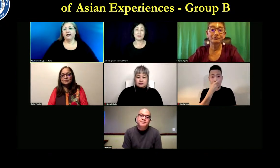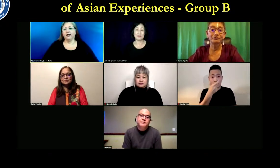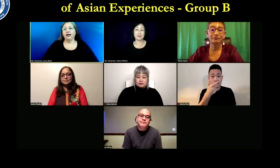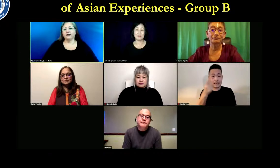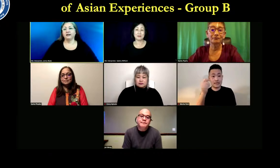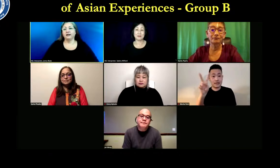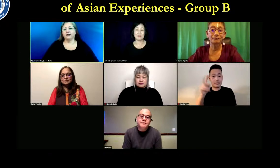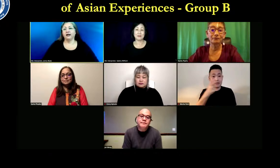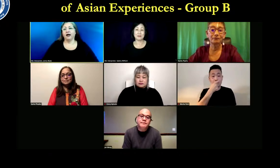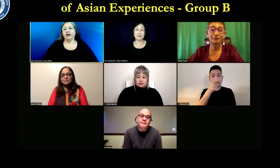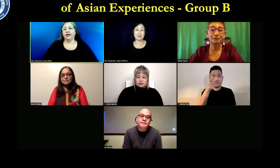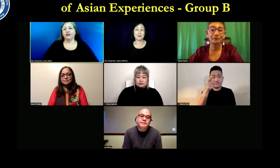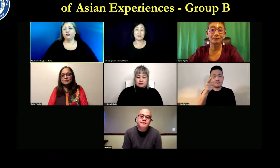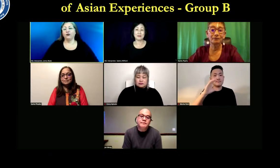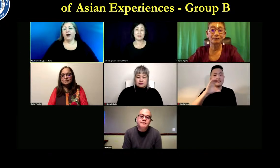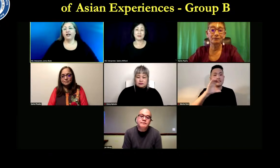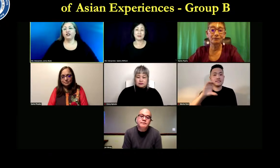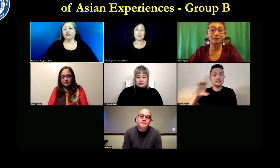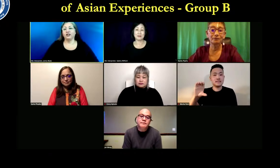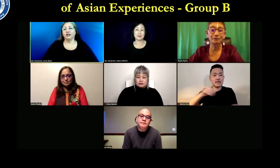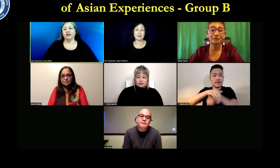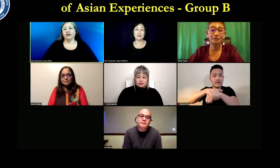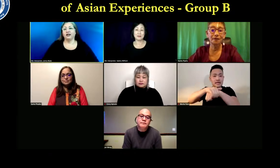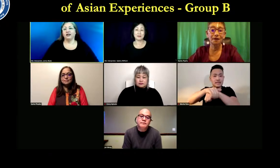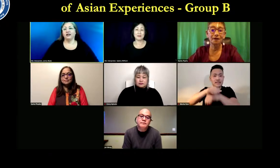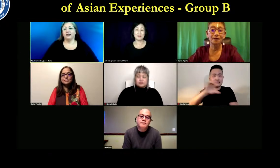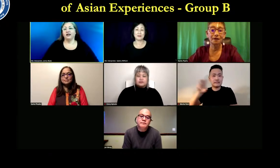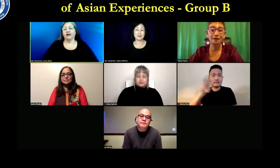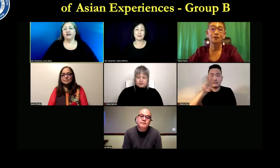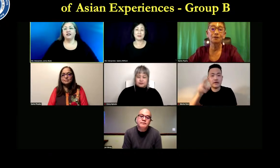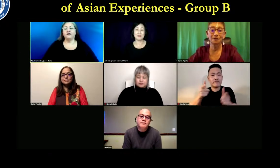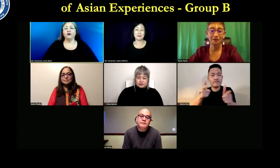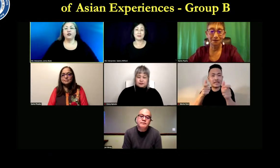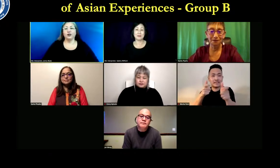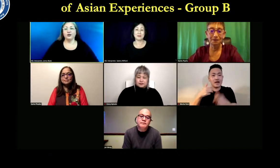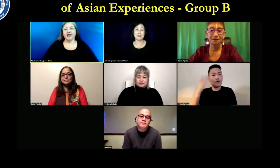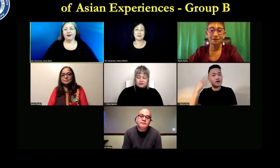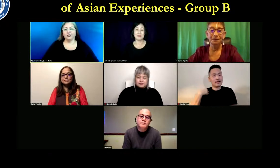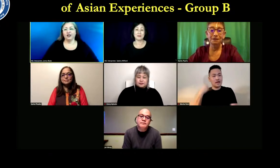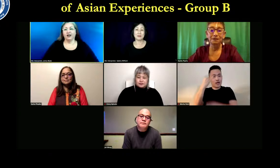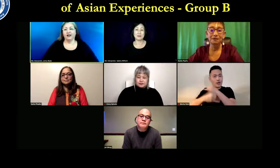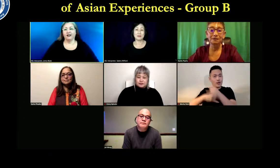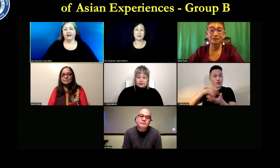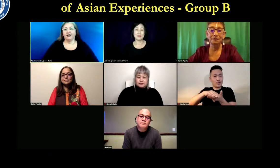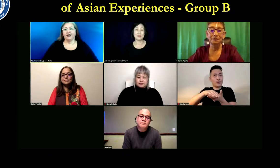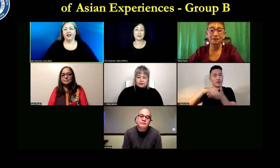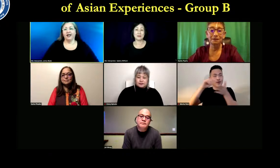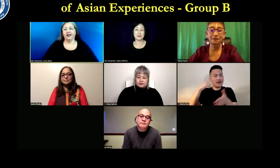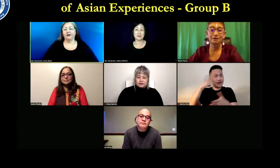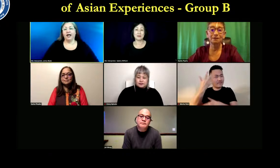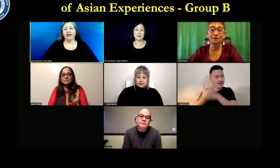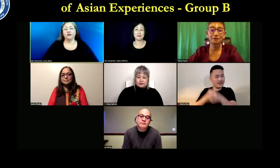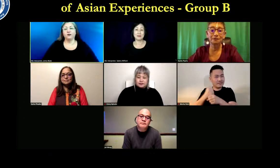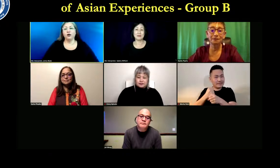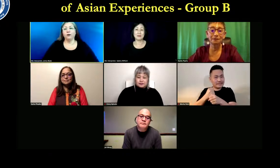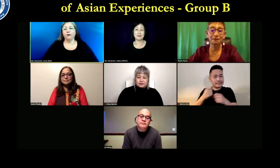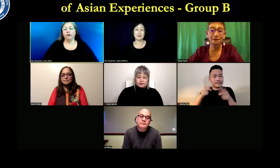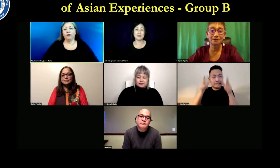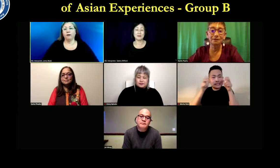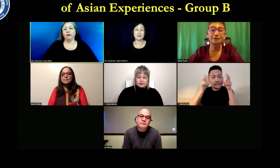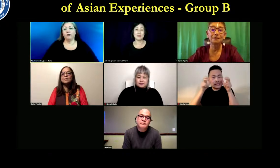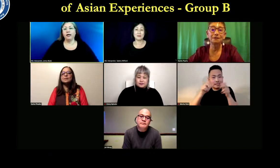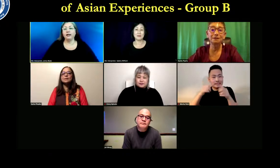And then next, I like to watch TV with the closed captioning on. And it's, you